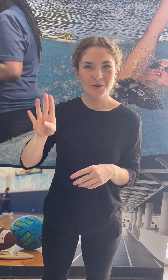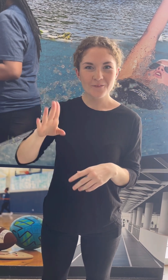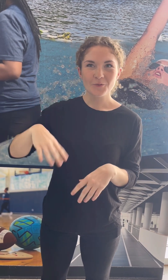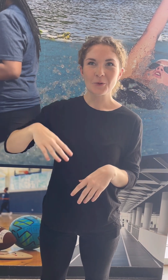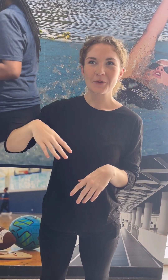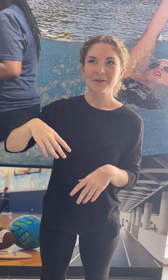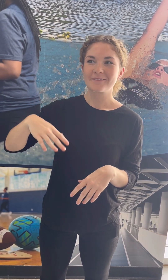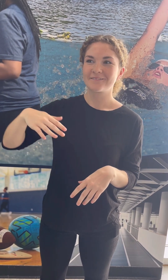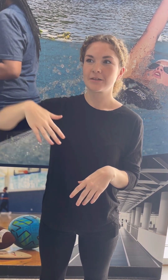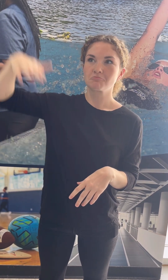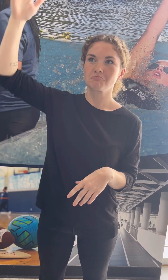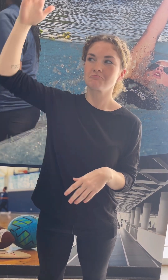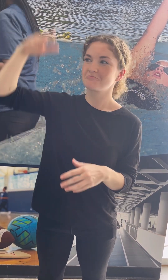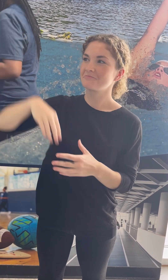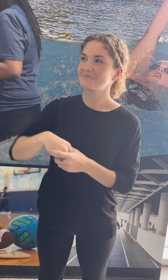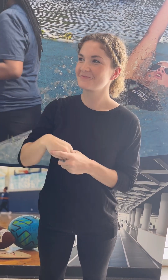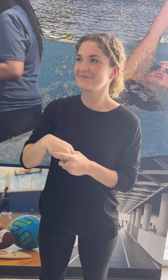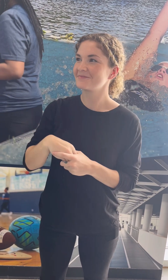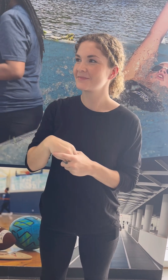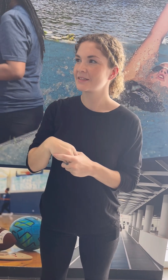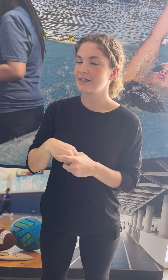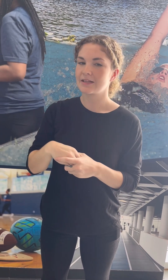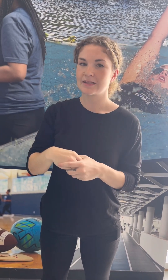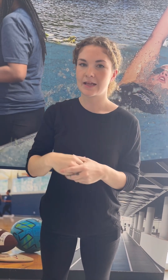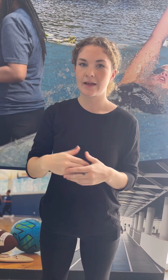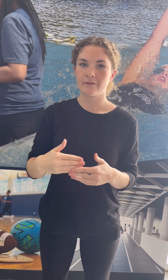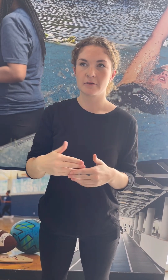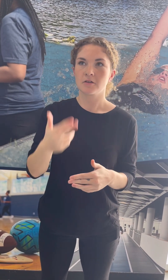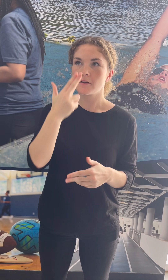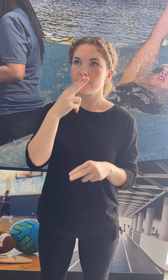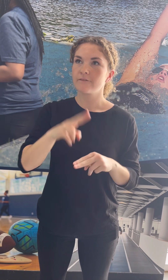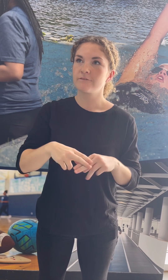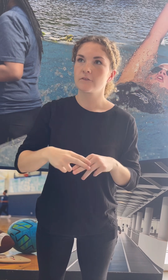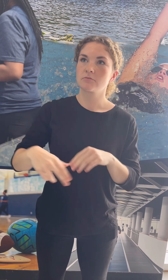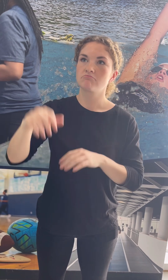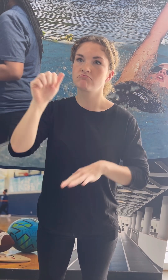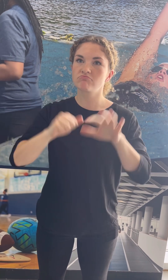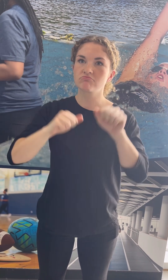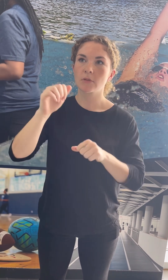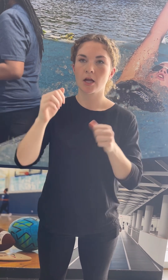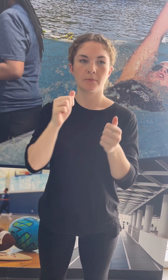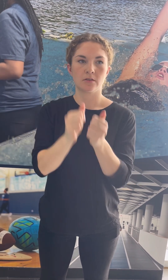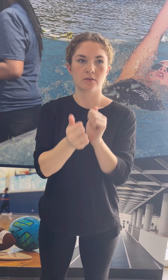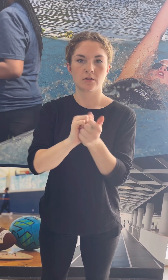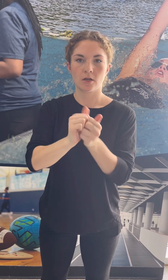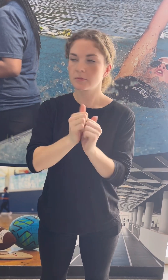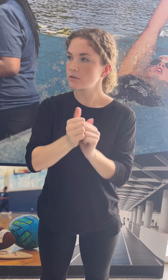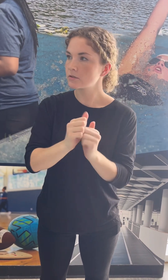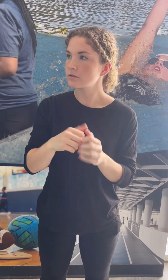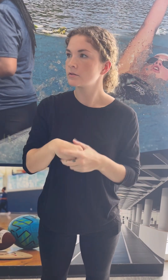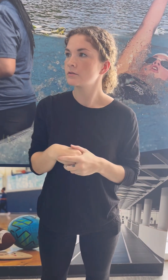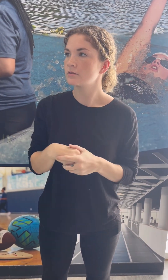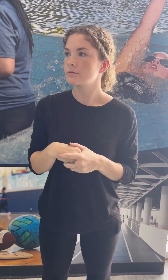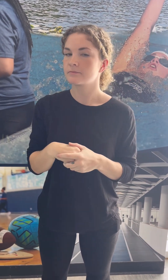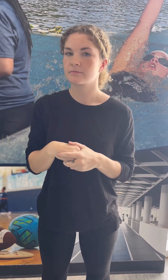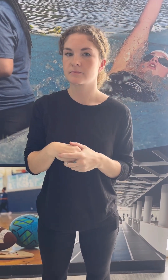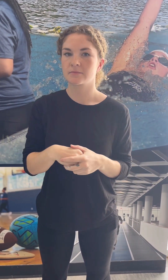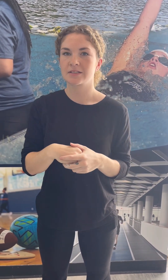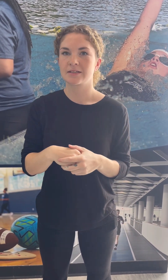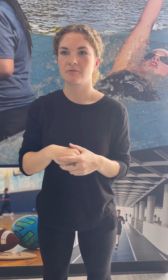fun climbing competitions. They also do crate stacking, if you're familiar with it, where they stack a bunch of milk crates and students